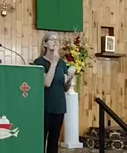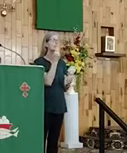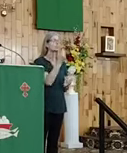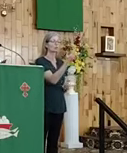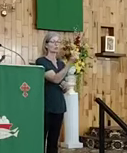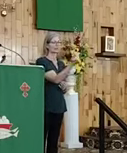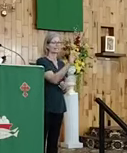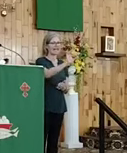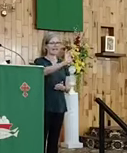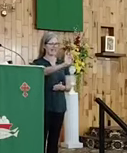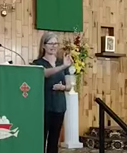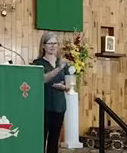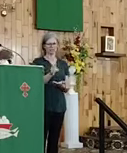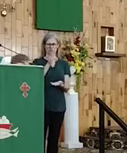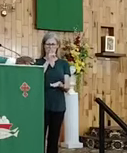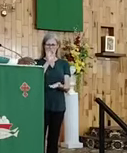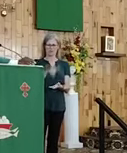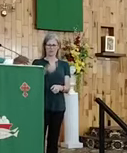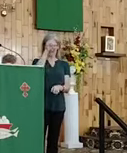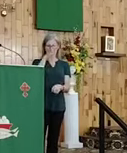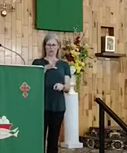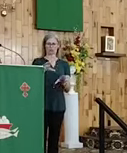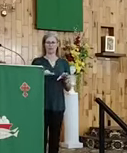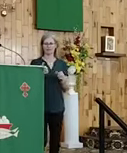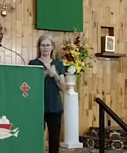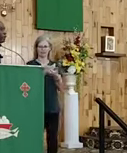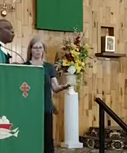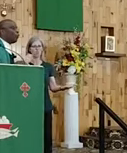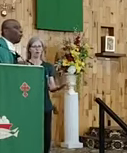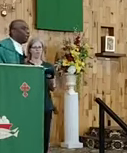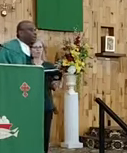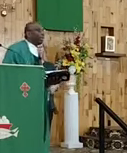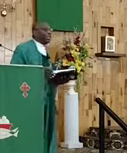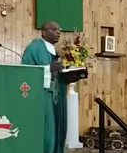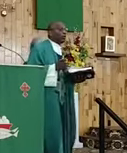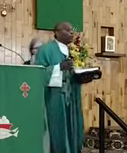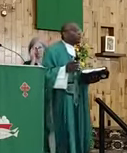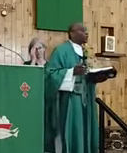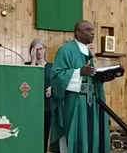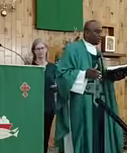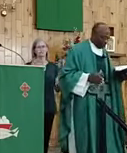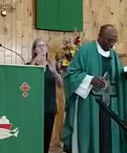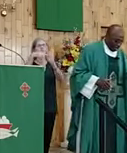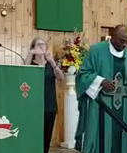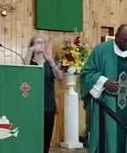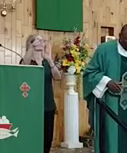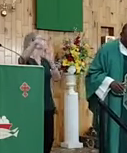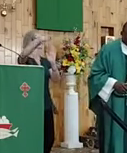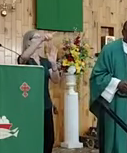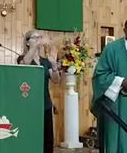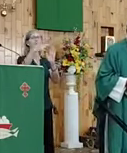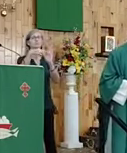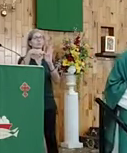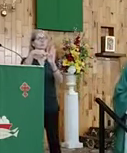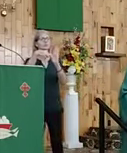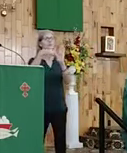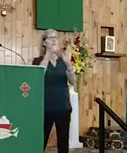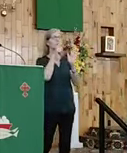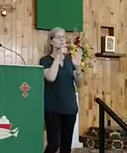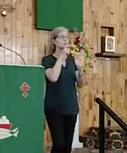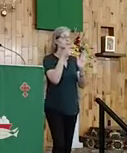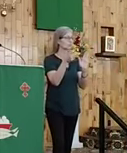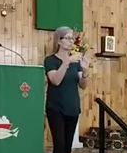Who is this man who does all things well? Anyone wants to read for us? Hebrews 13, 8. Do